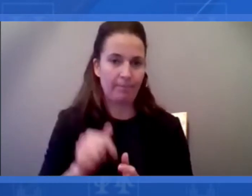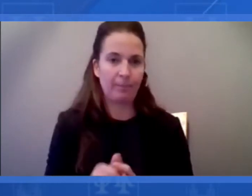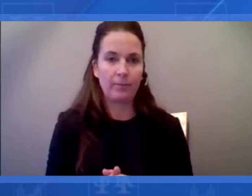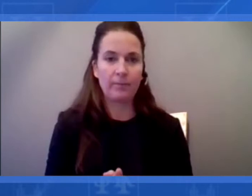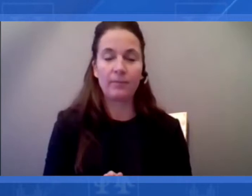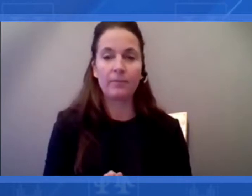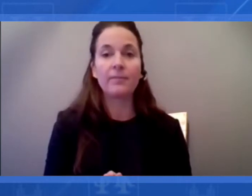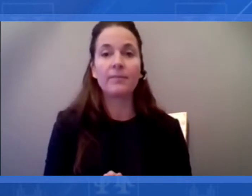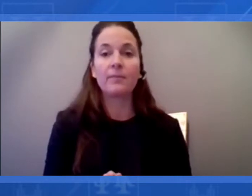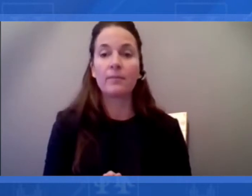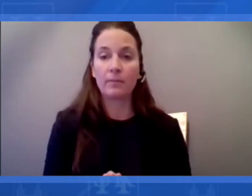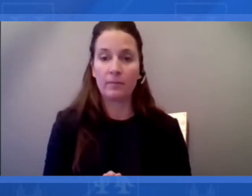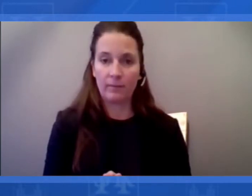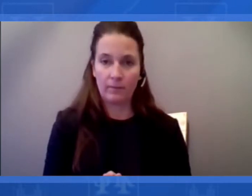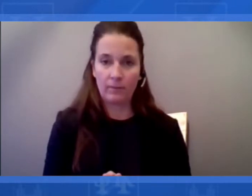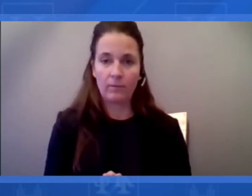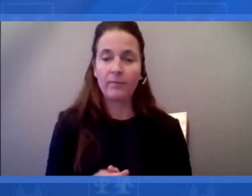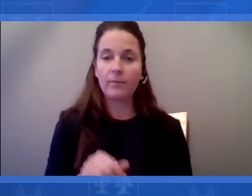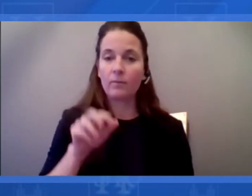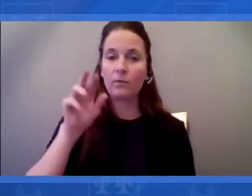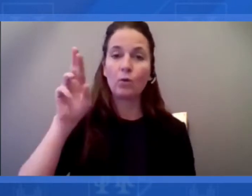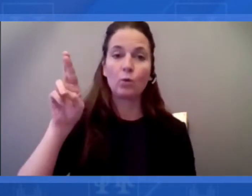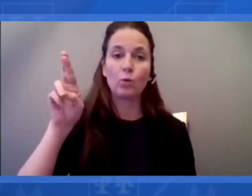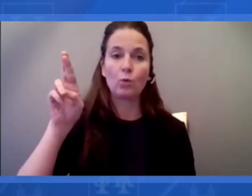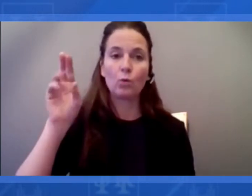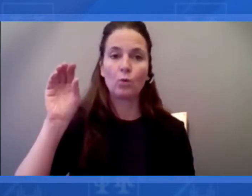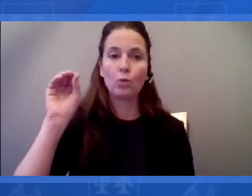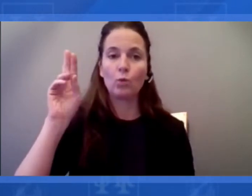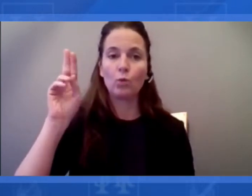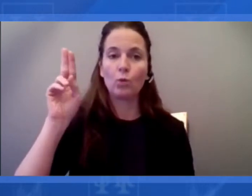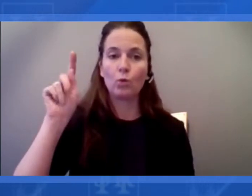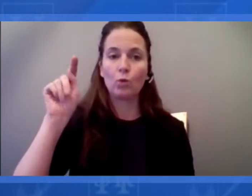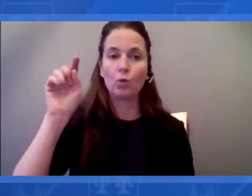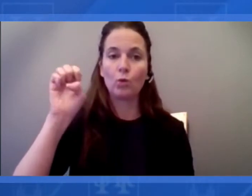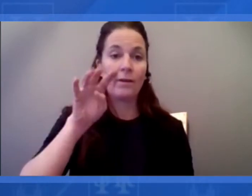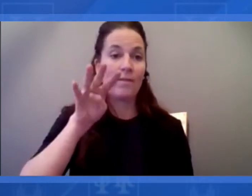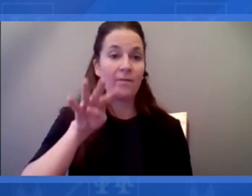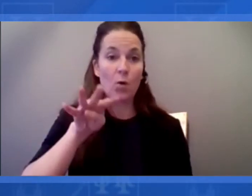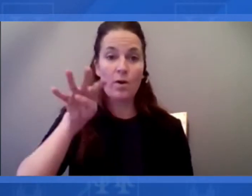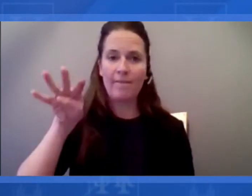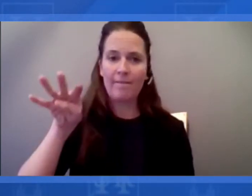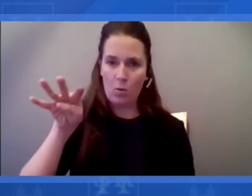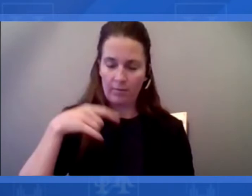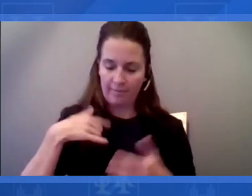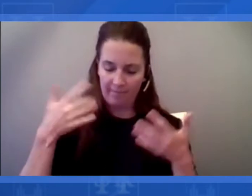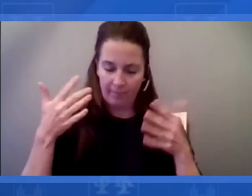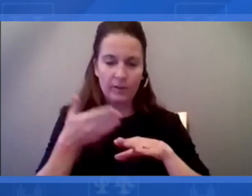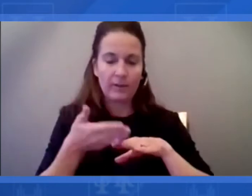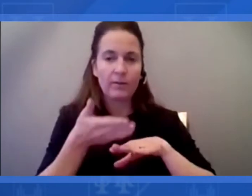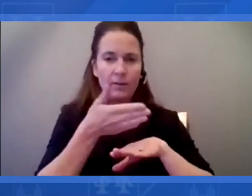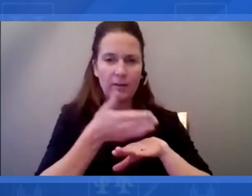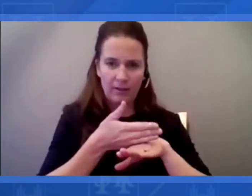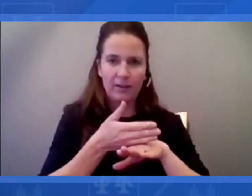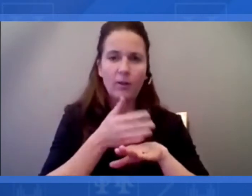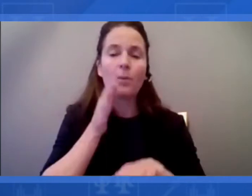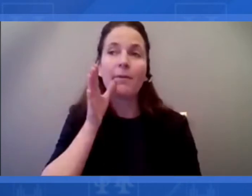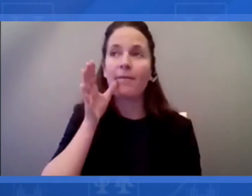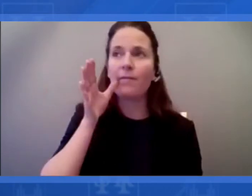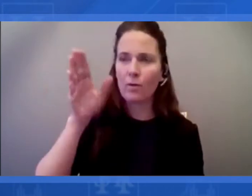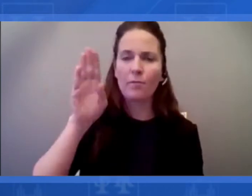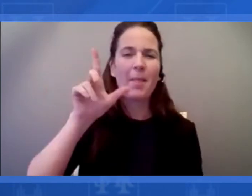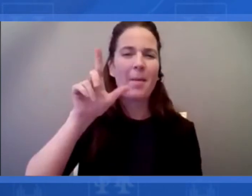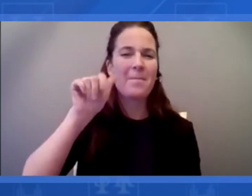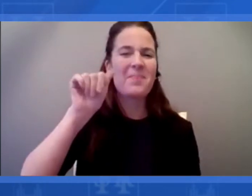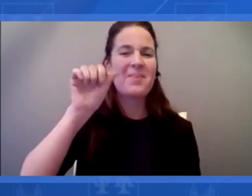Additional enhancements were made on Route 44, which is considered the future S corridor of the BLAST